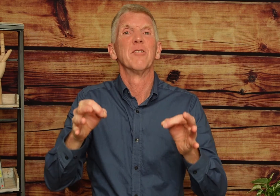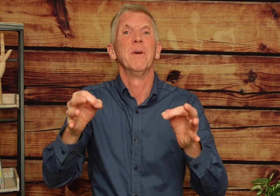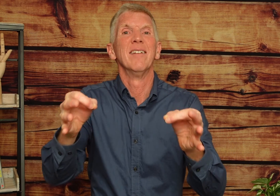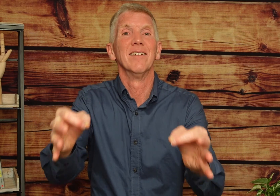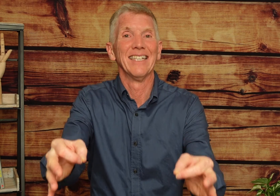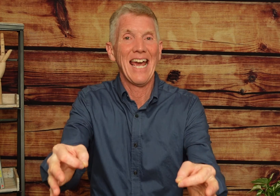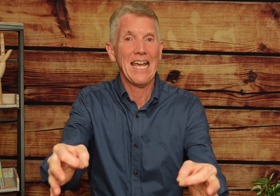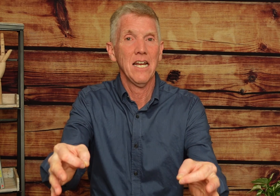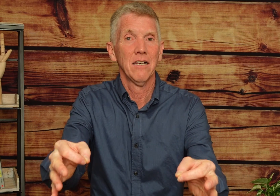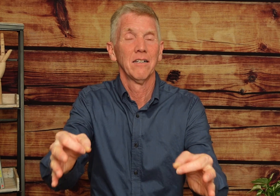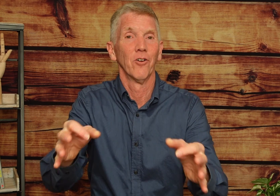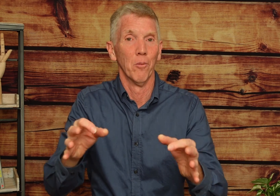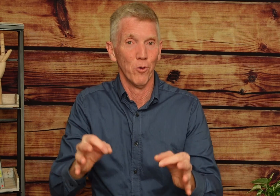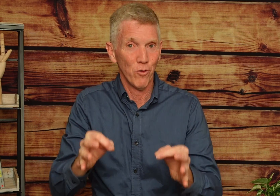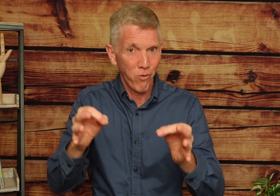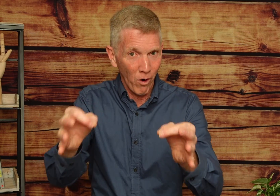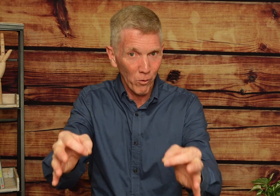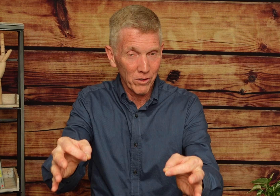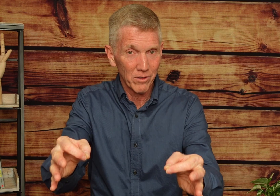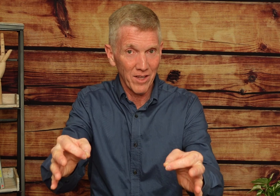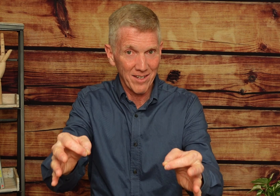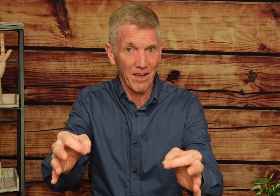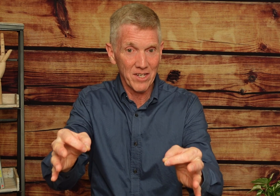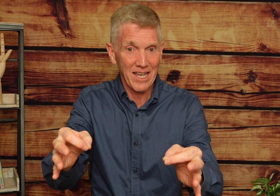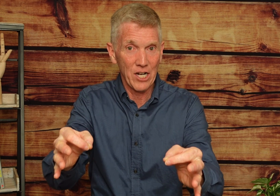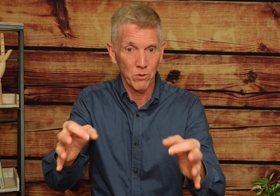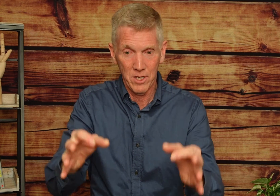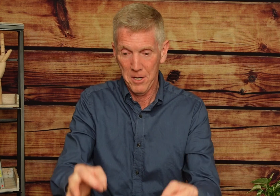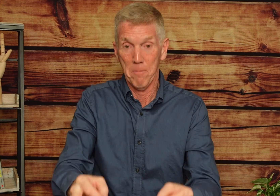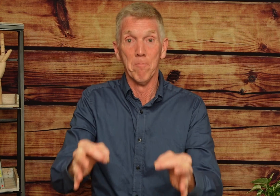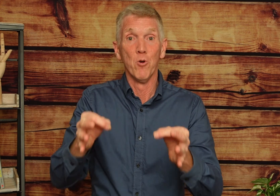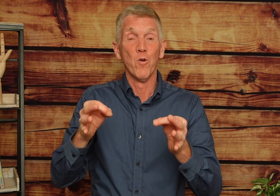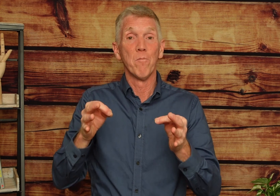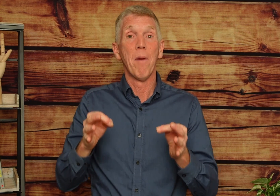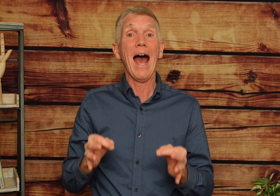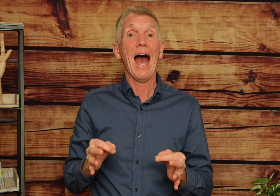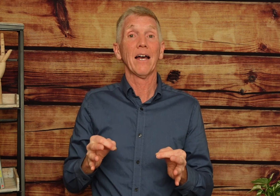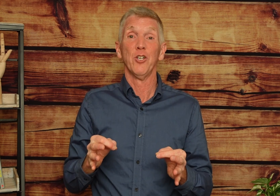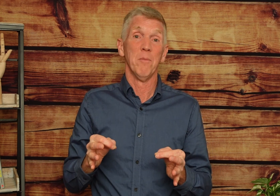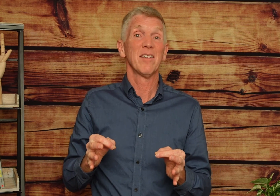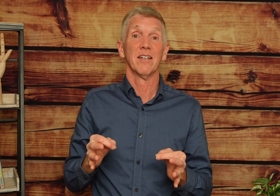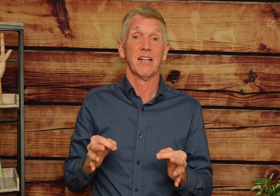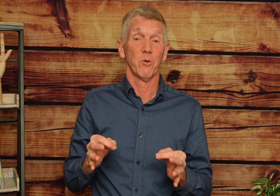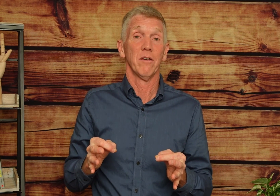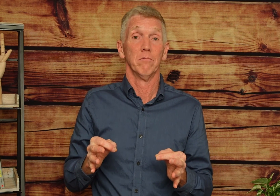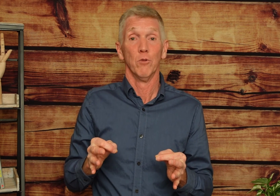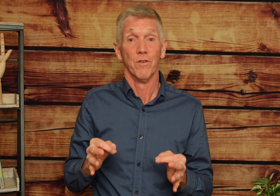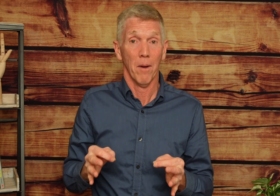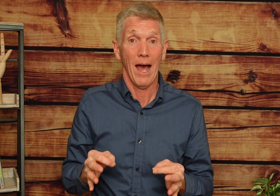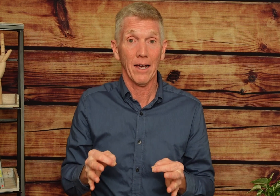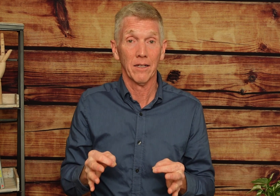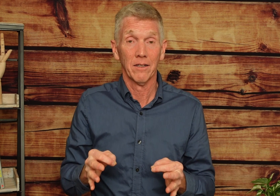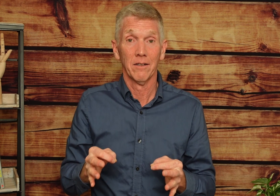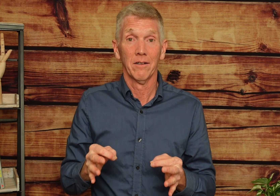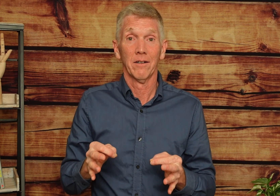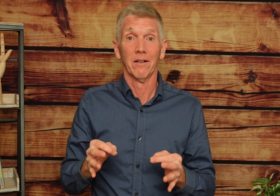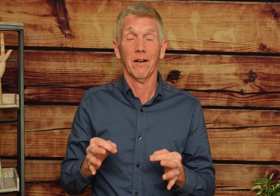been delayed or moved forward, that's the thing on the schedule, moved back, you missed it because we moved it back,